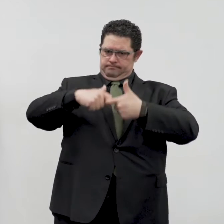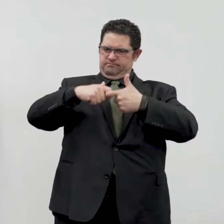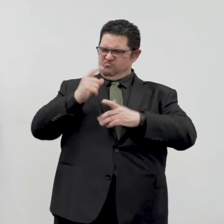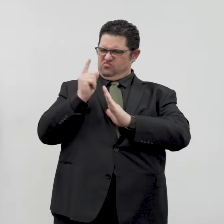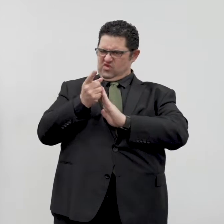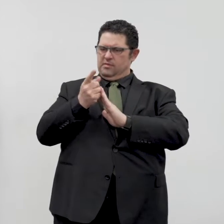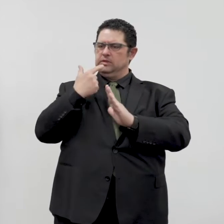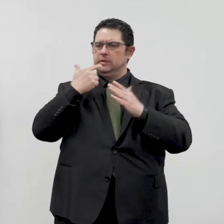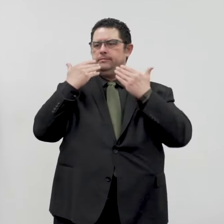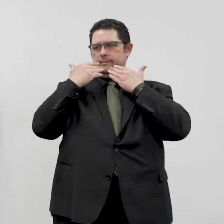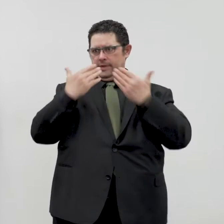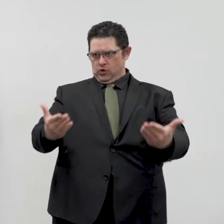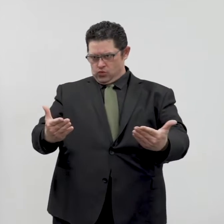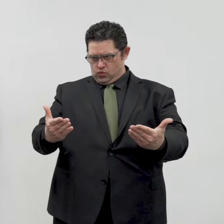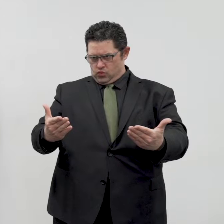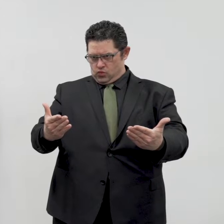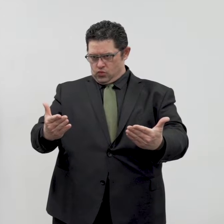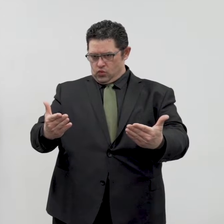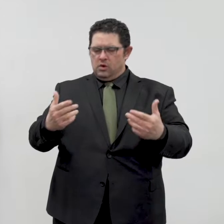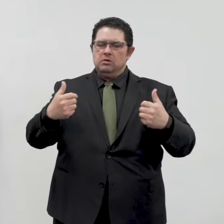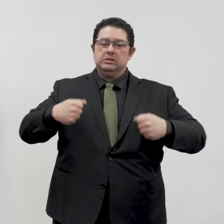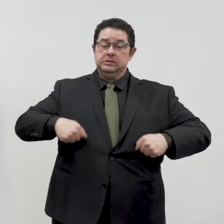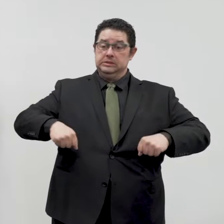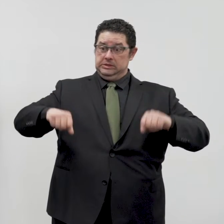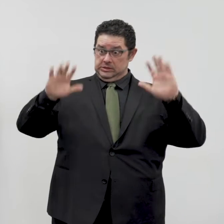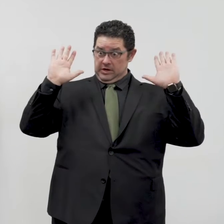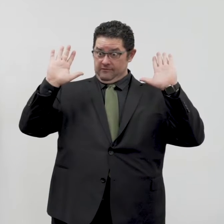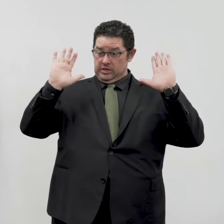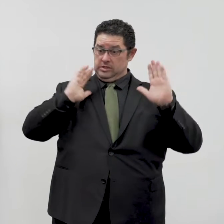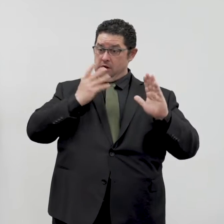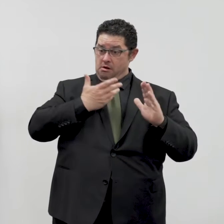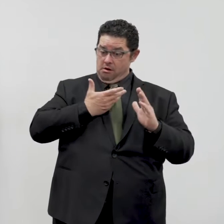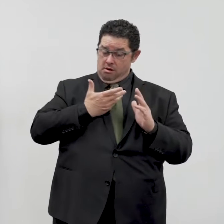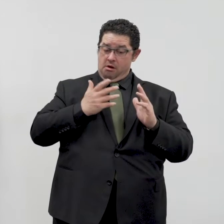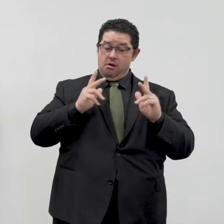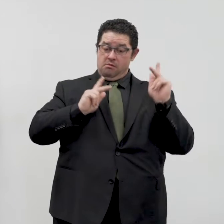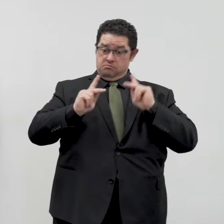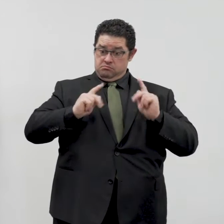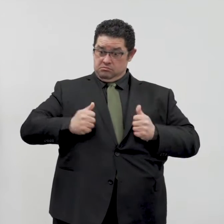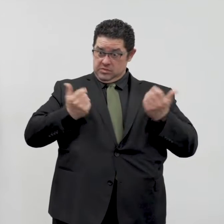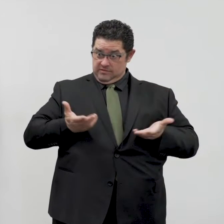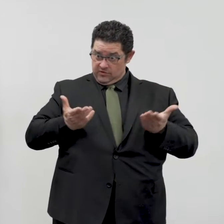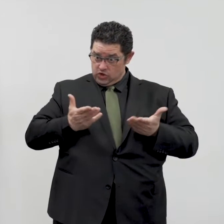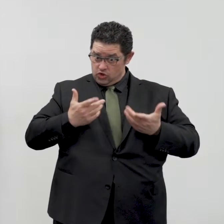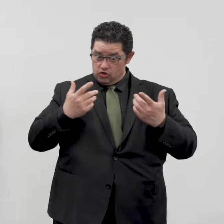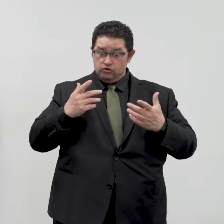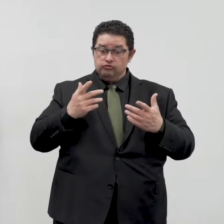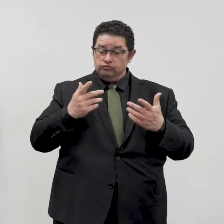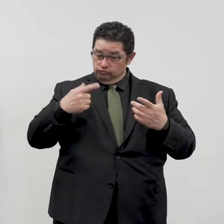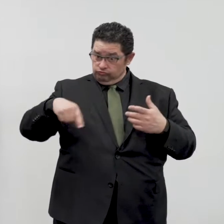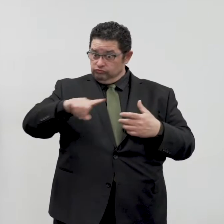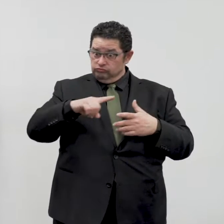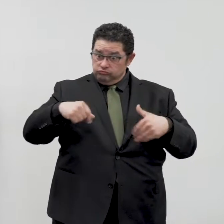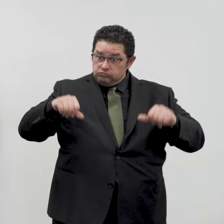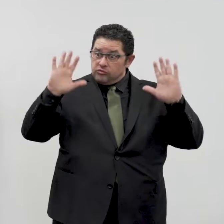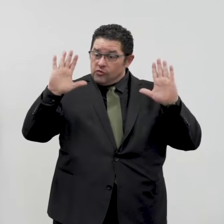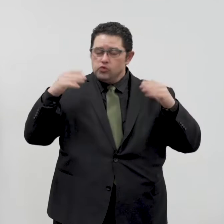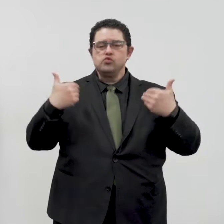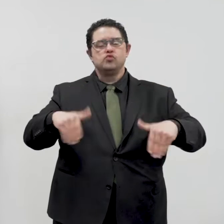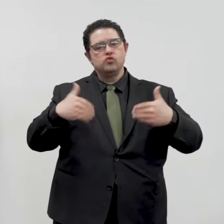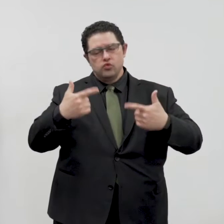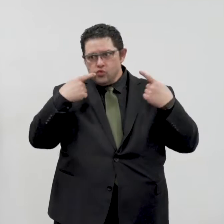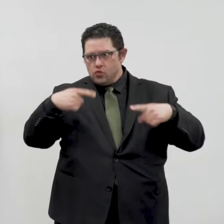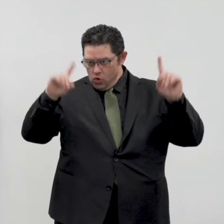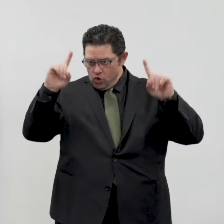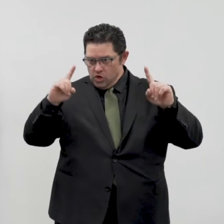The sacrifices that our citizens are making are working. Staying at home when possible, wearing a mask when out in